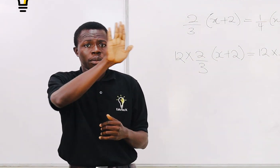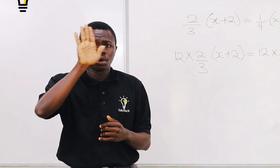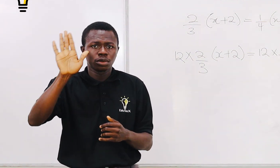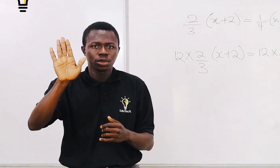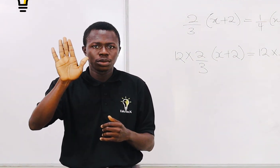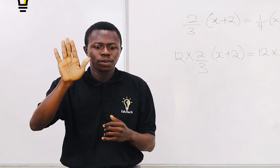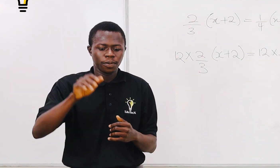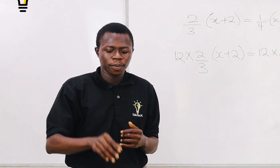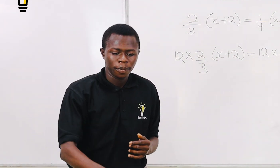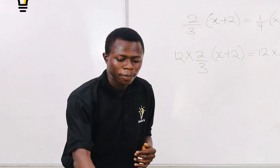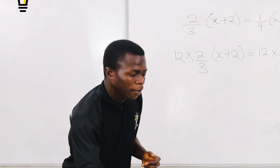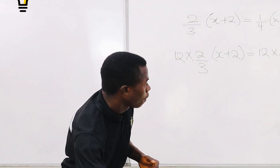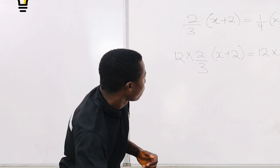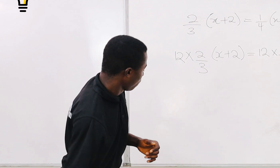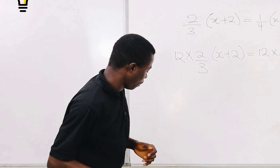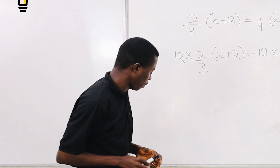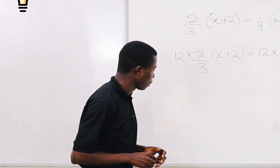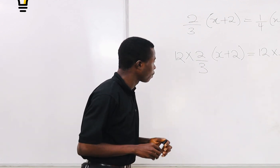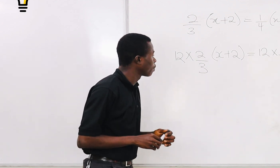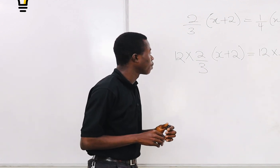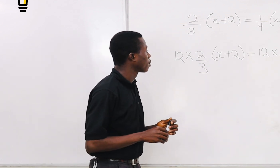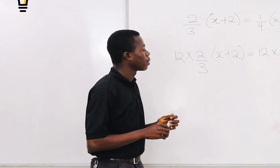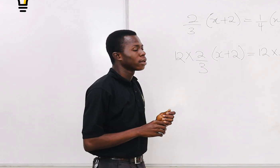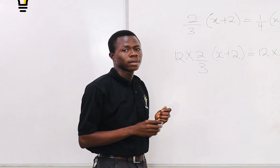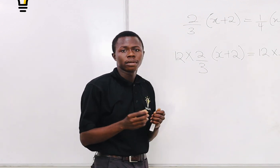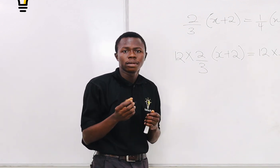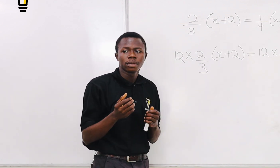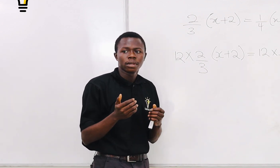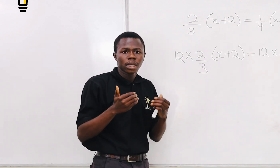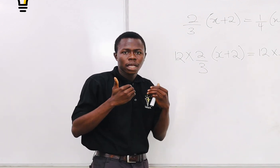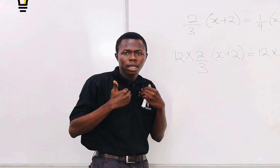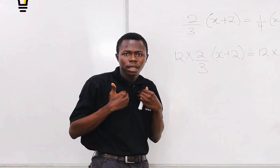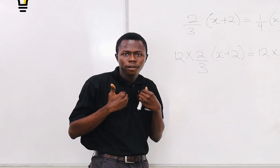now let's see how the calculation goes. So just look on the board.